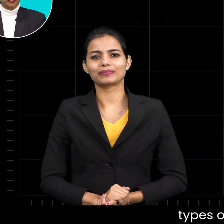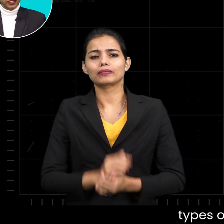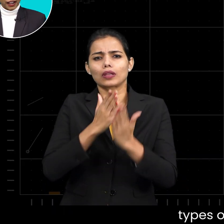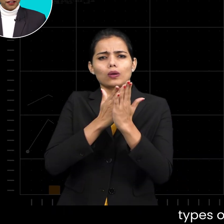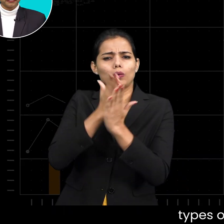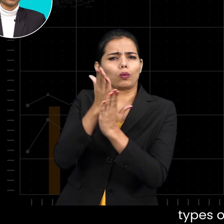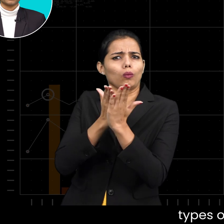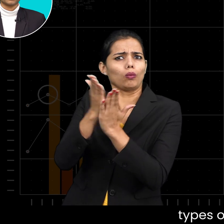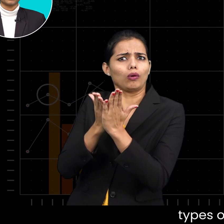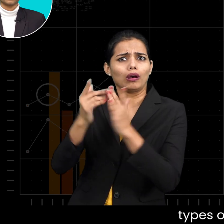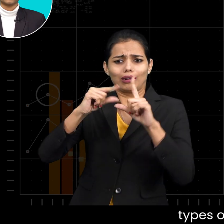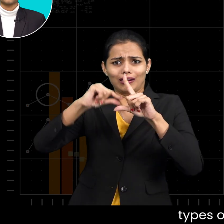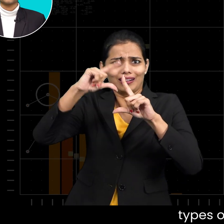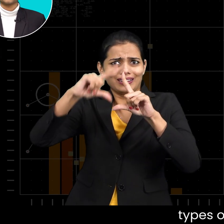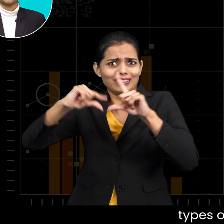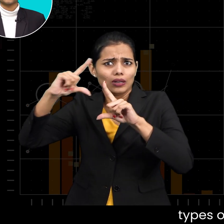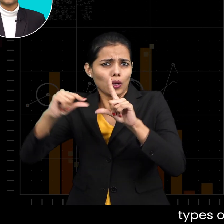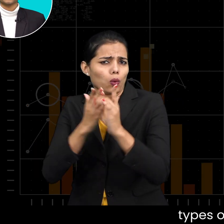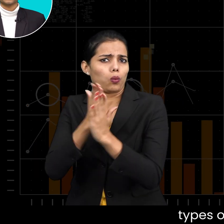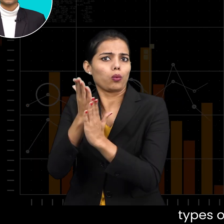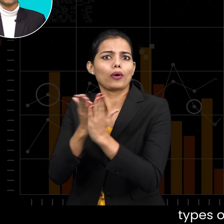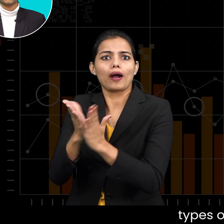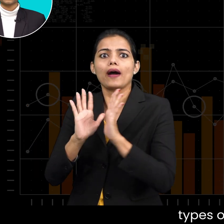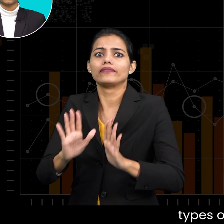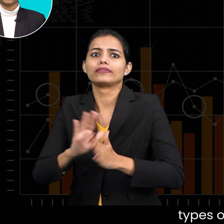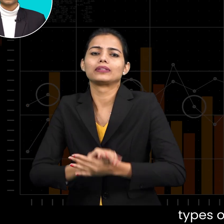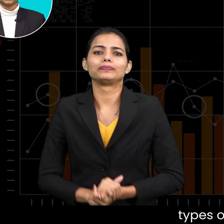types of graph,